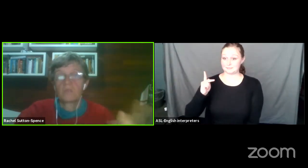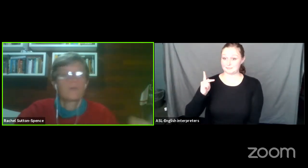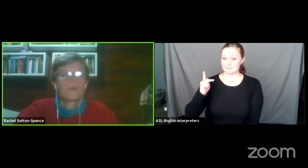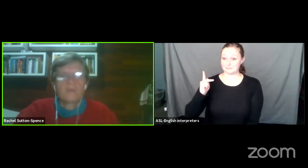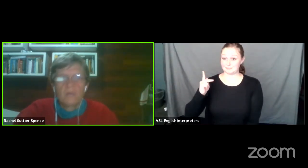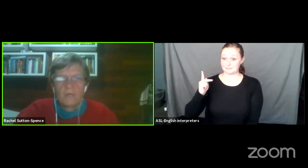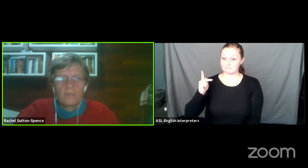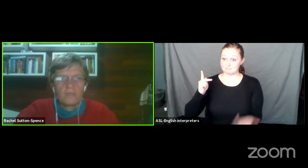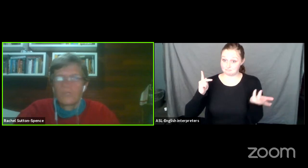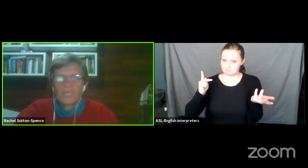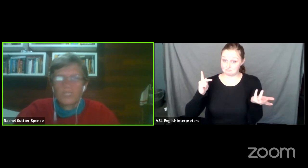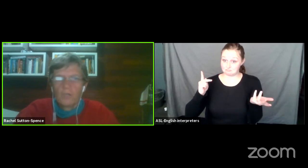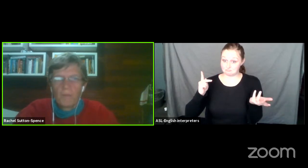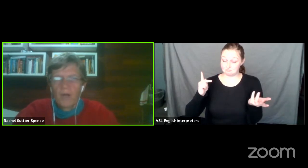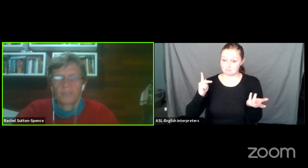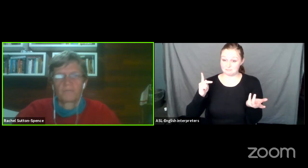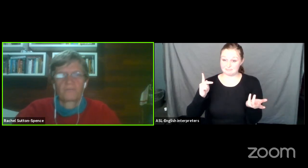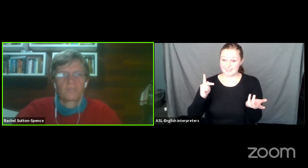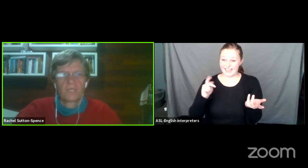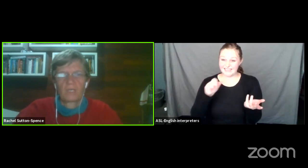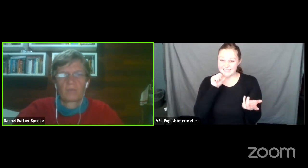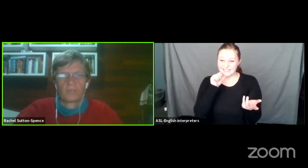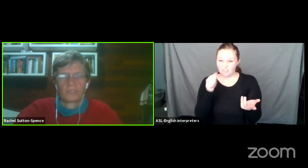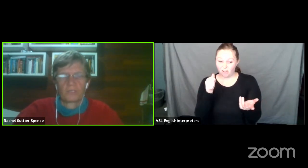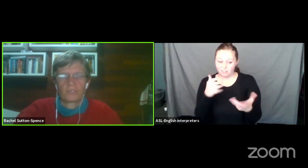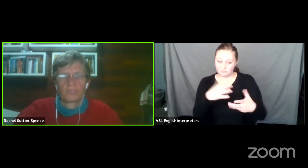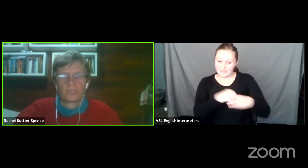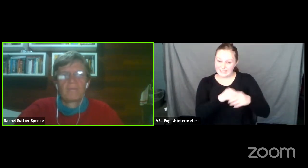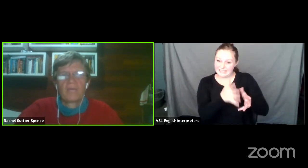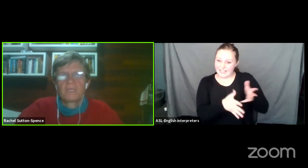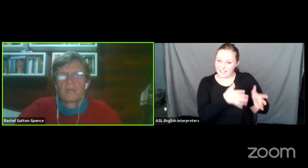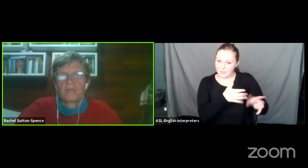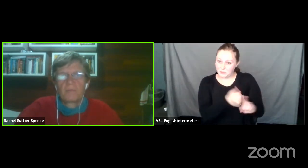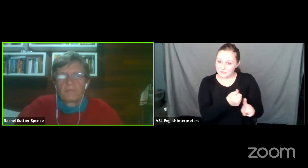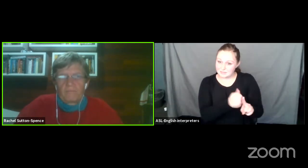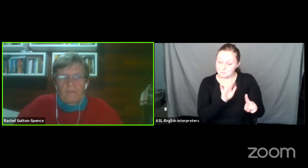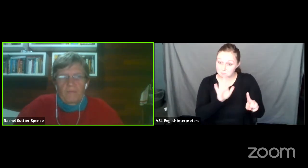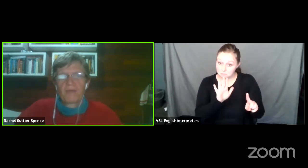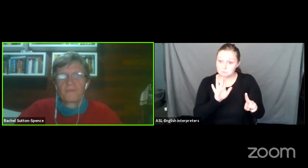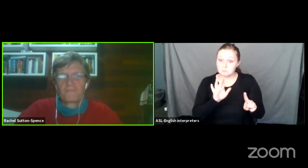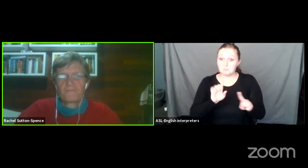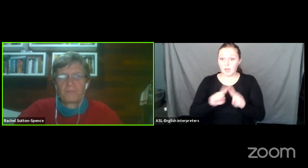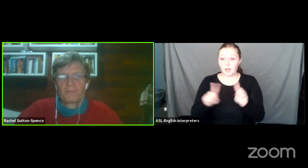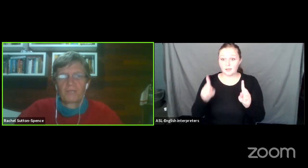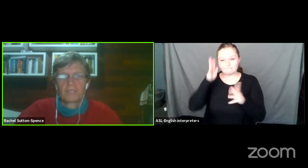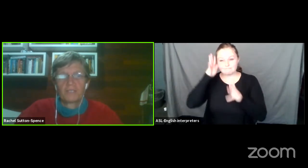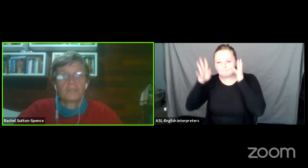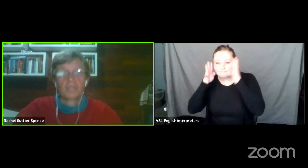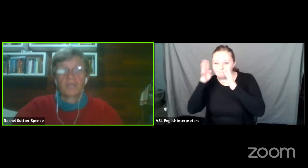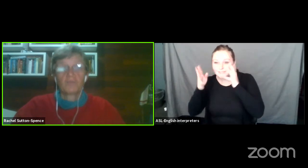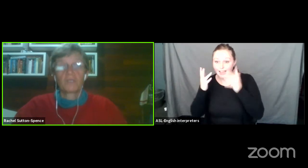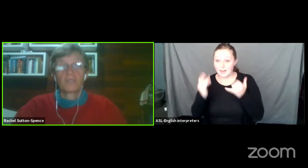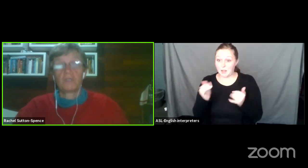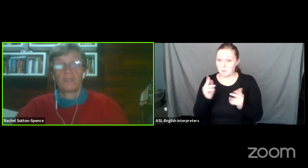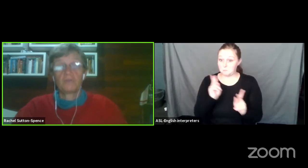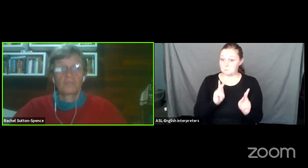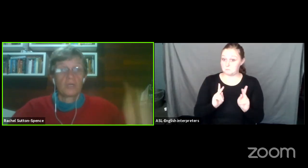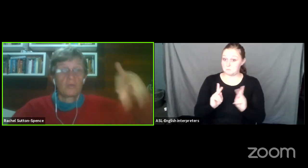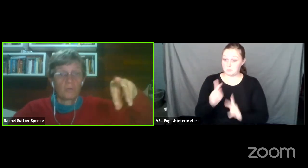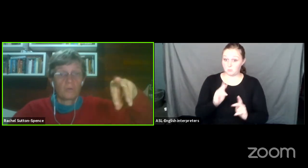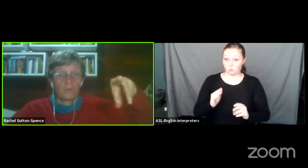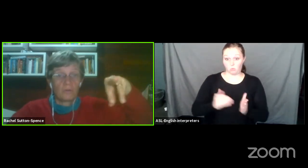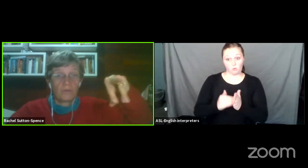Right? That's not part of the sign language, but he made it up, and now people like to use it. Another one he